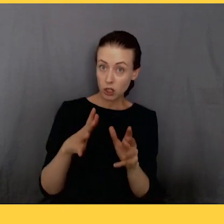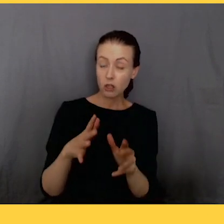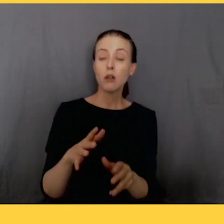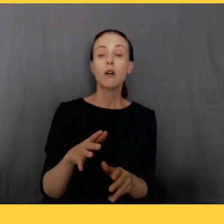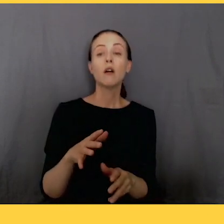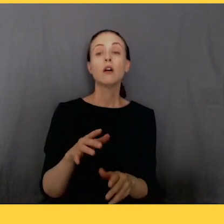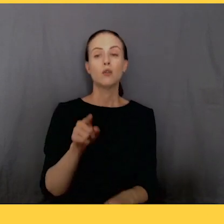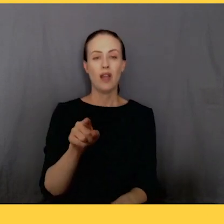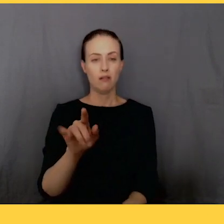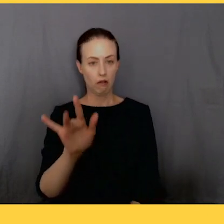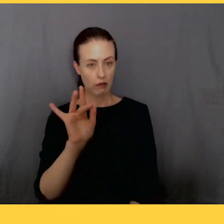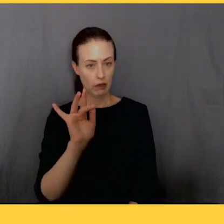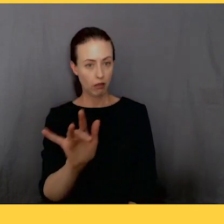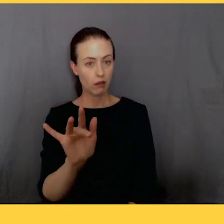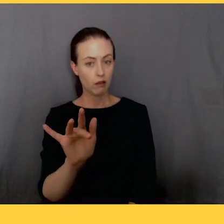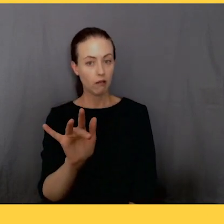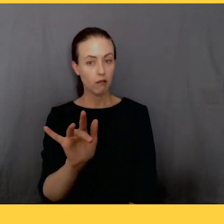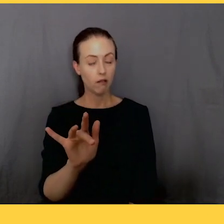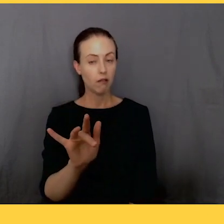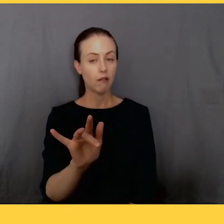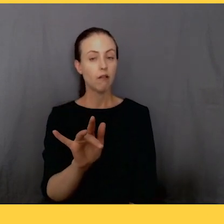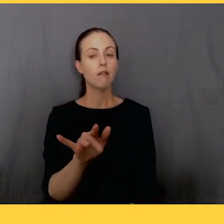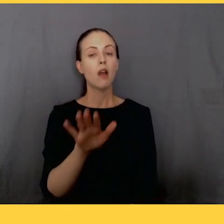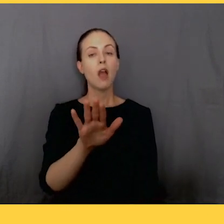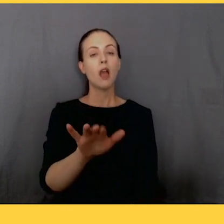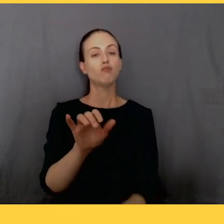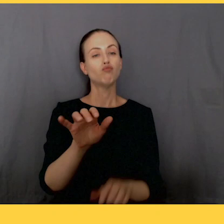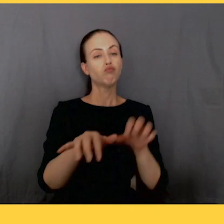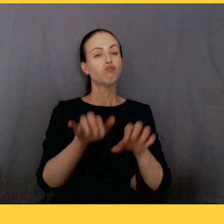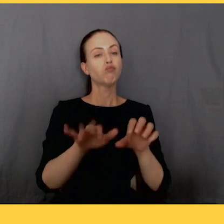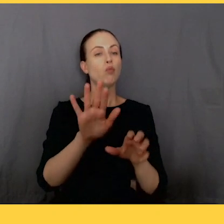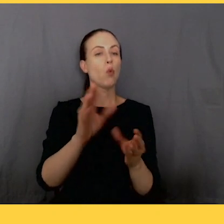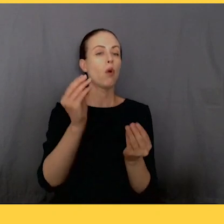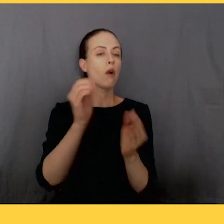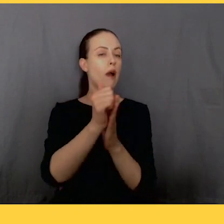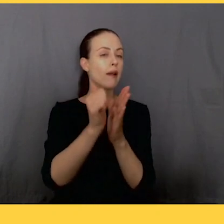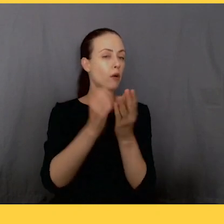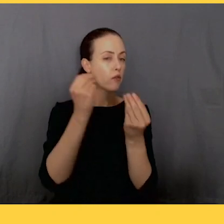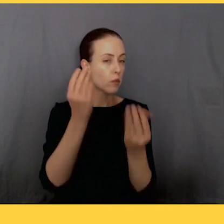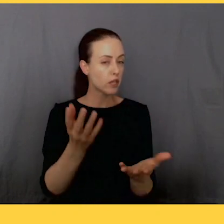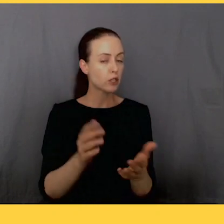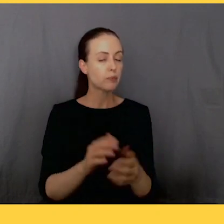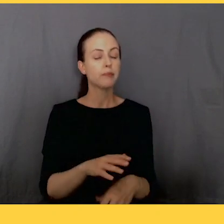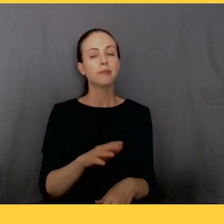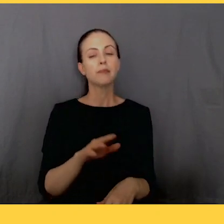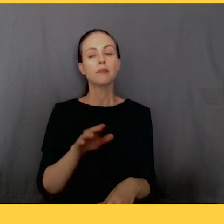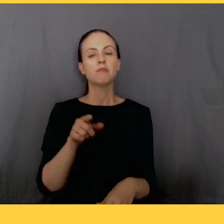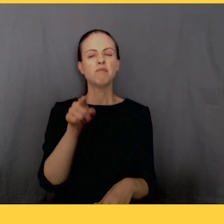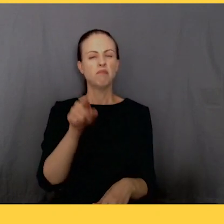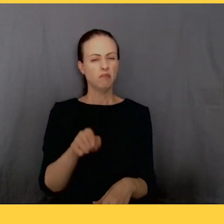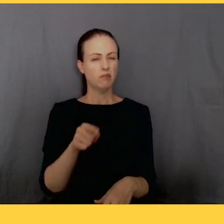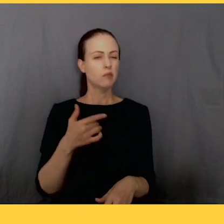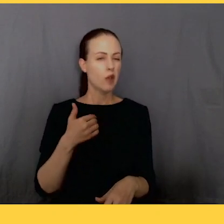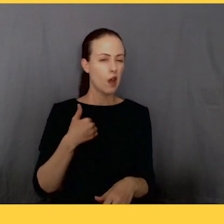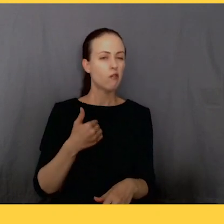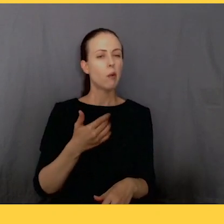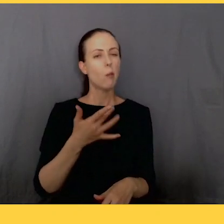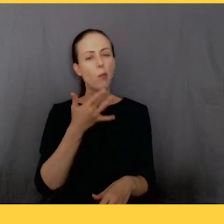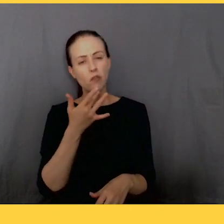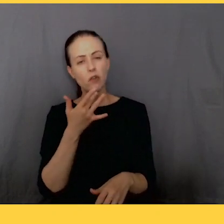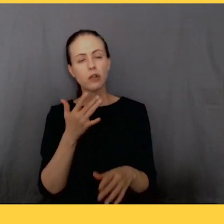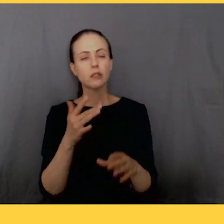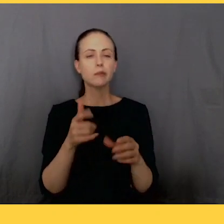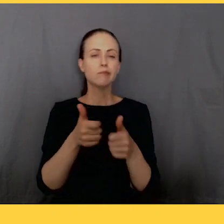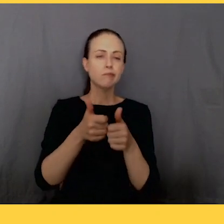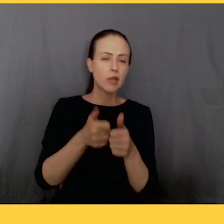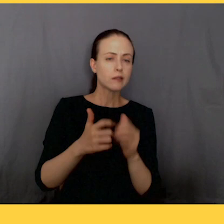click directly on that and then give your service account information and then your preferences on how you'd like to be communicated with,